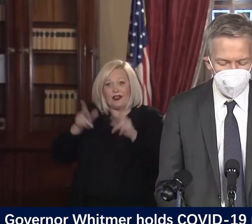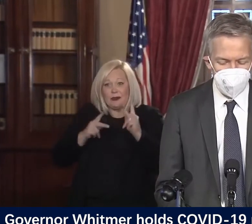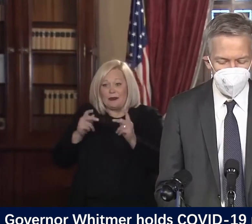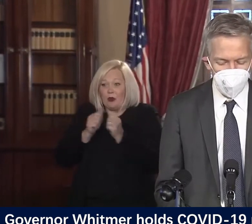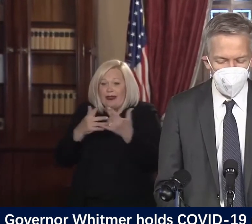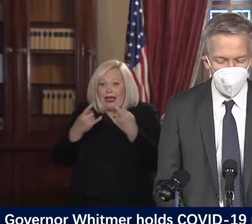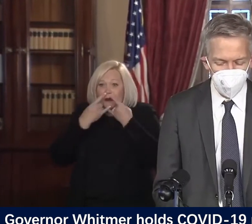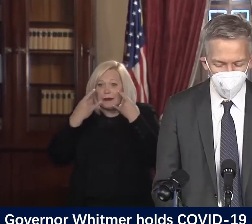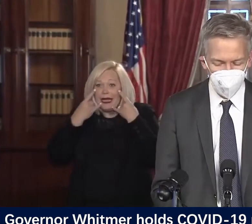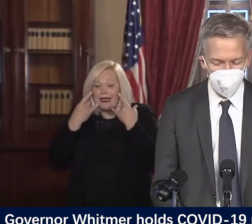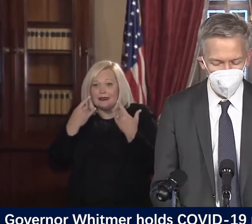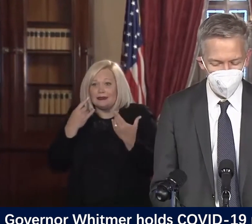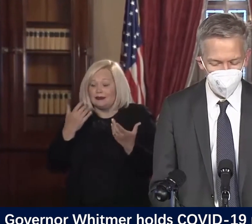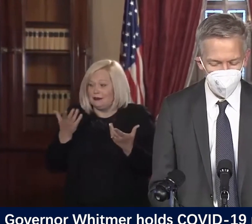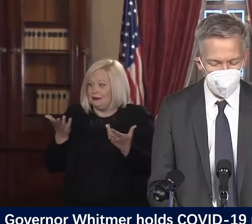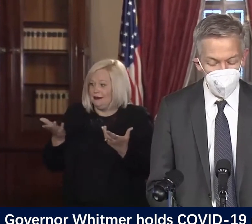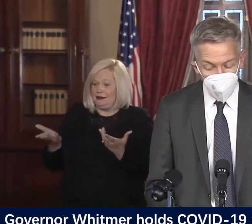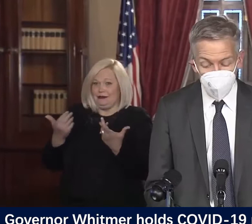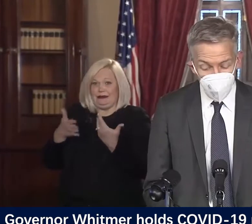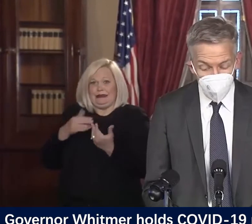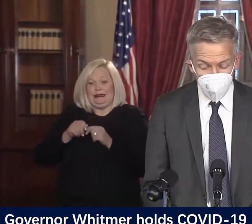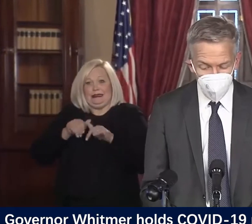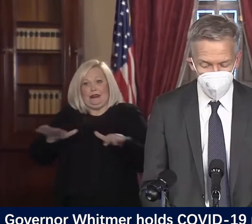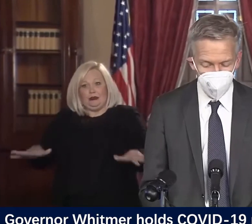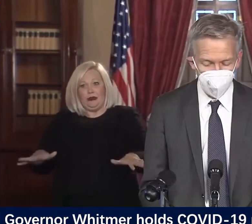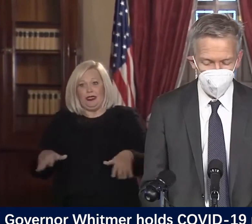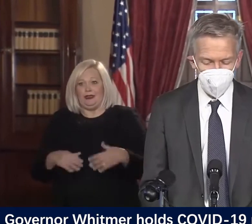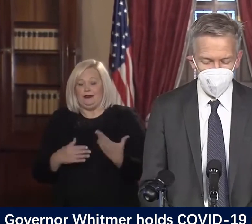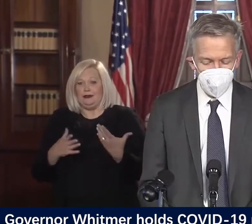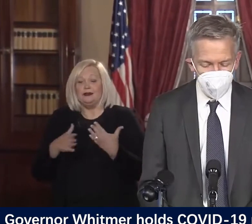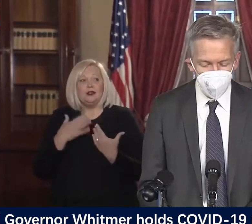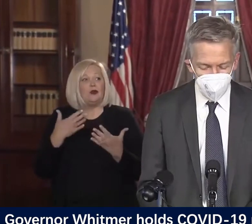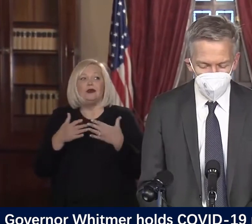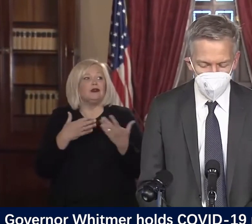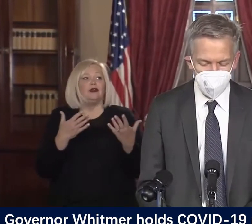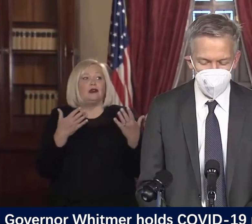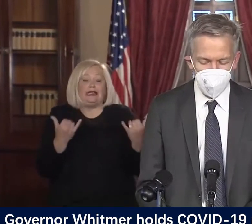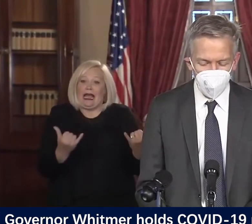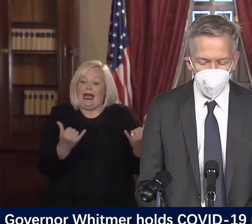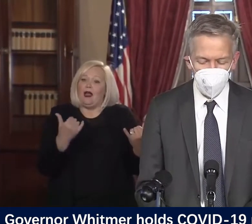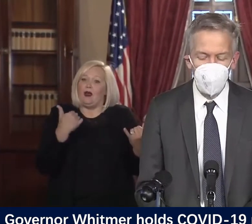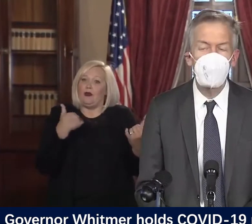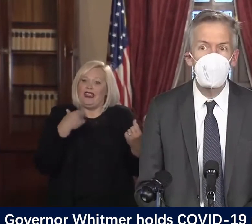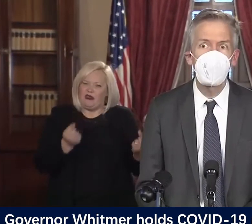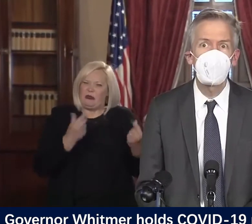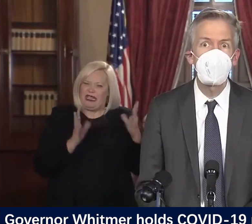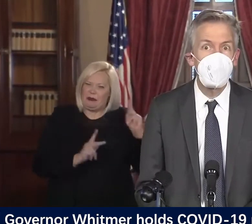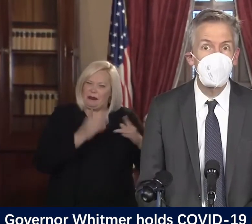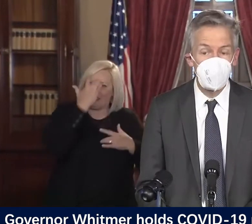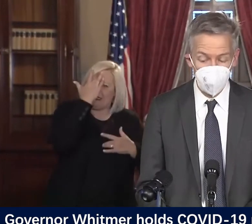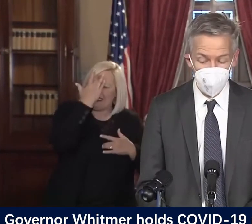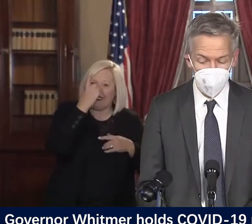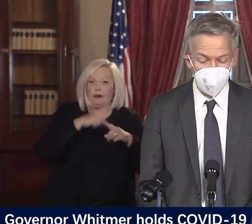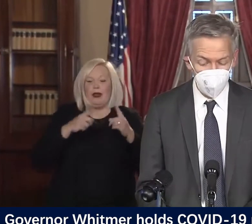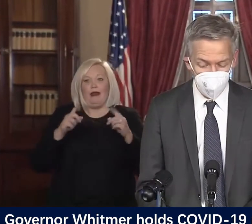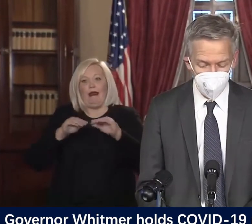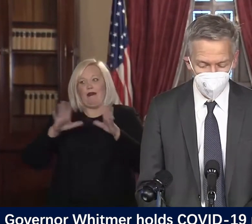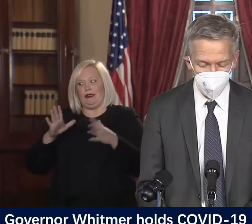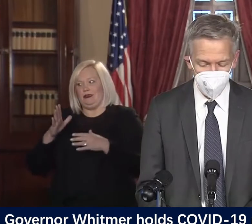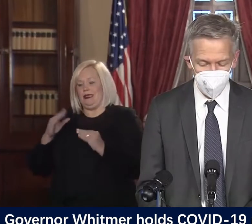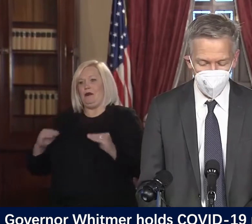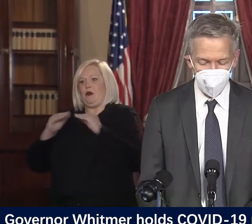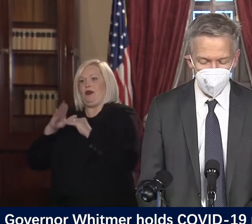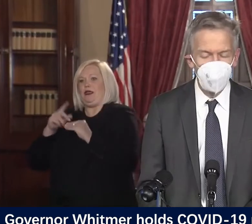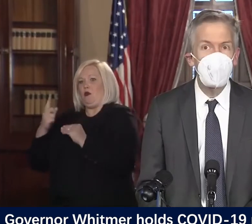hundreds of thousands of people with COVID. So apart from one person, there was a good chance that one or more people in that room had